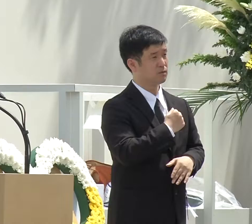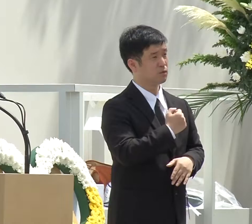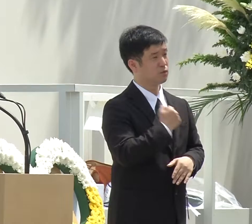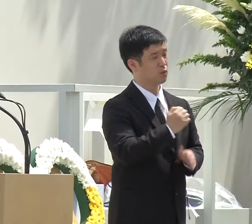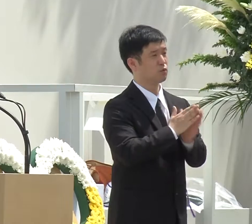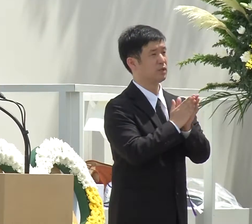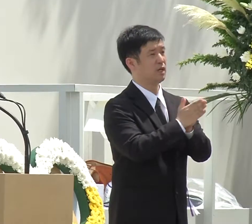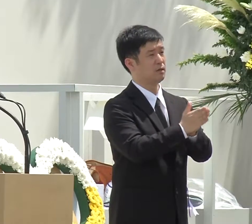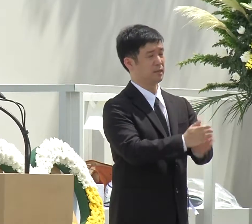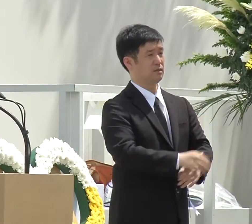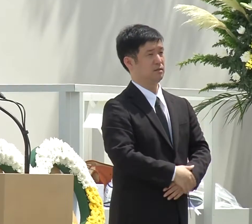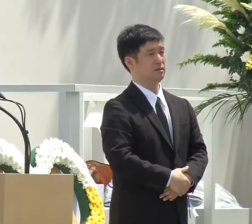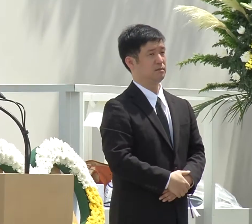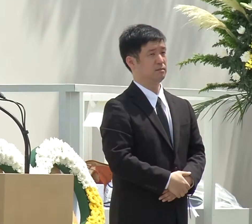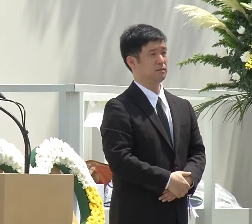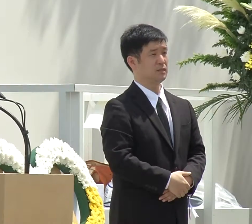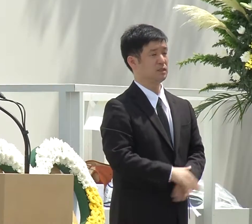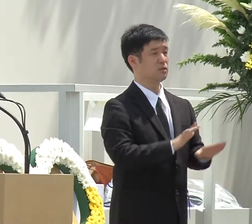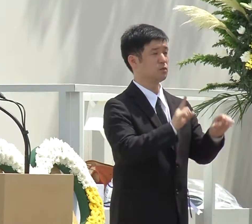the atomic bombings.